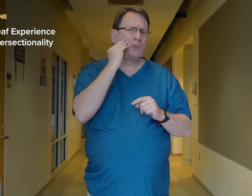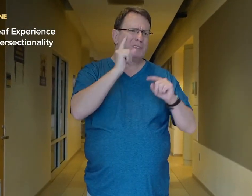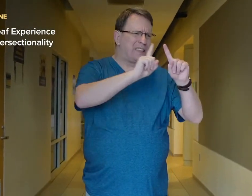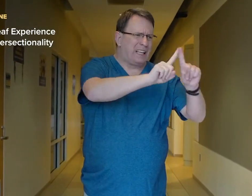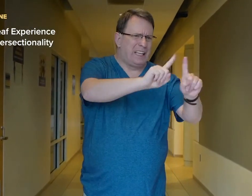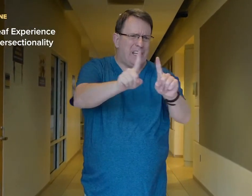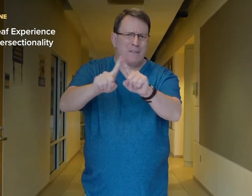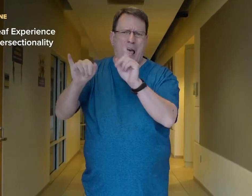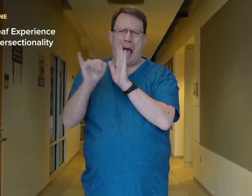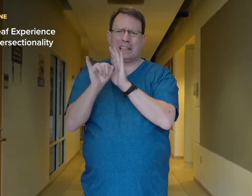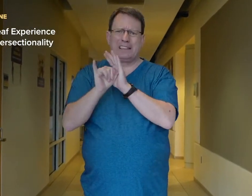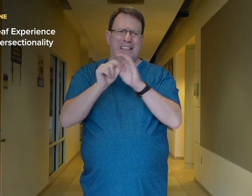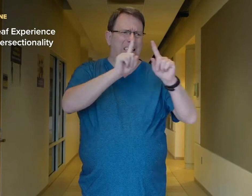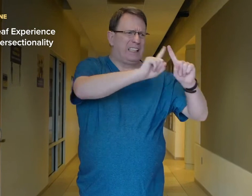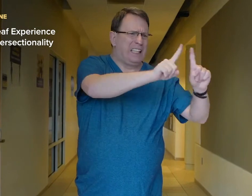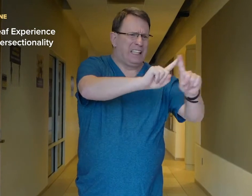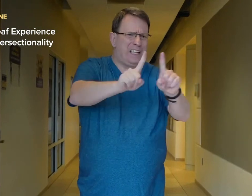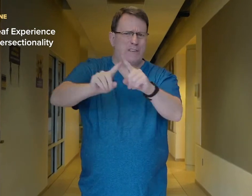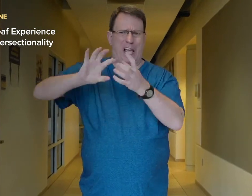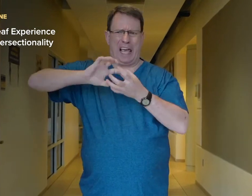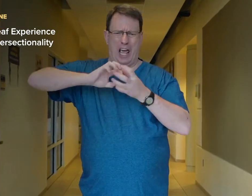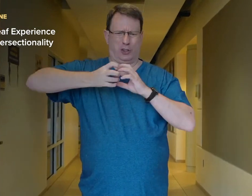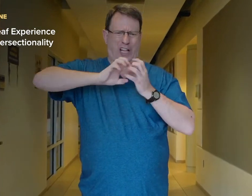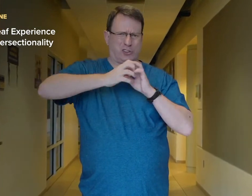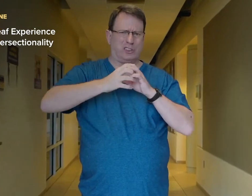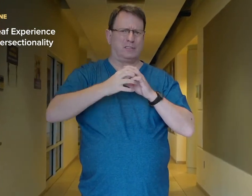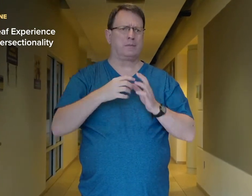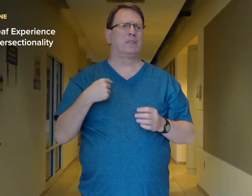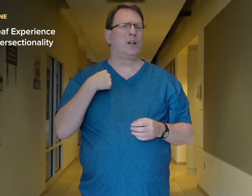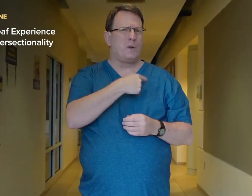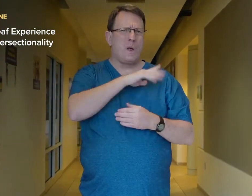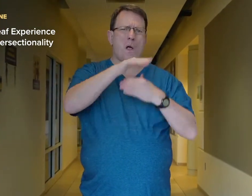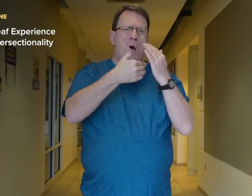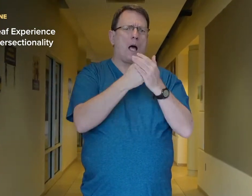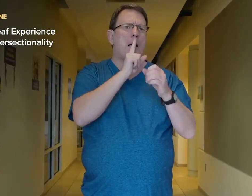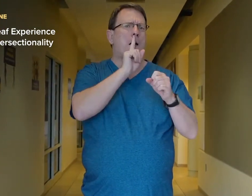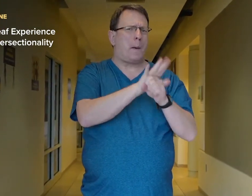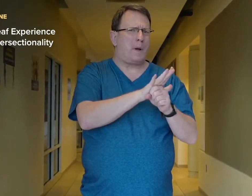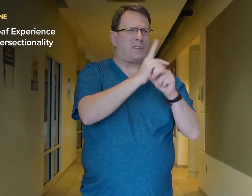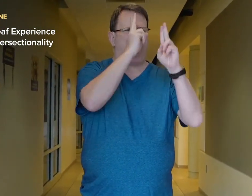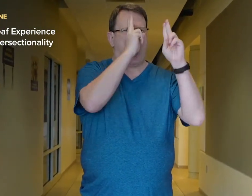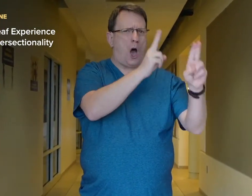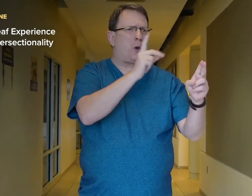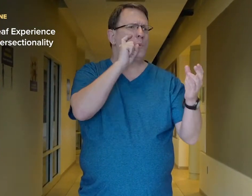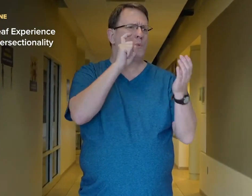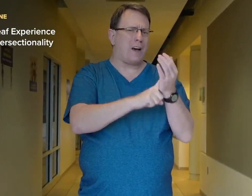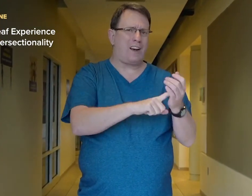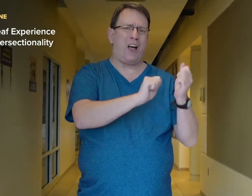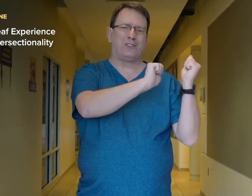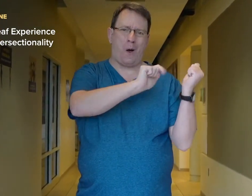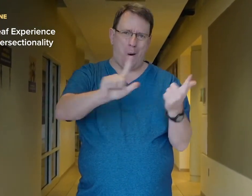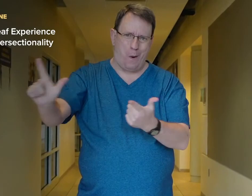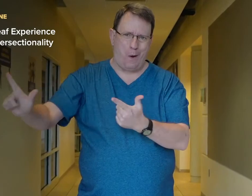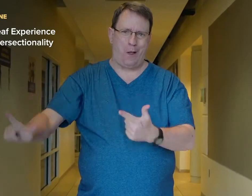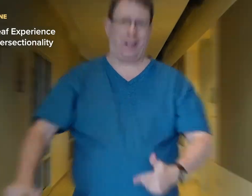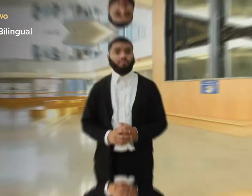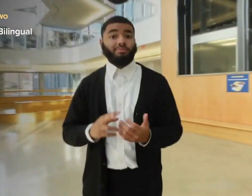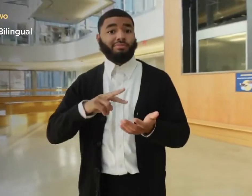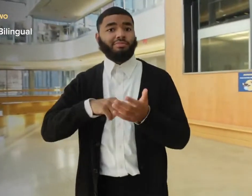Every deaf individual has their own experiences, identities, and intersectionalities. We commit to honoring and recognizing them